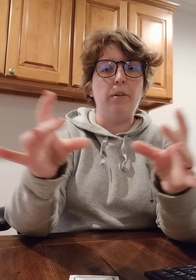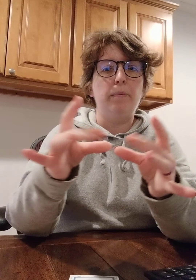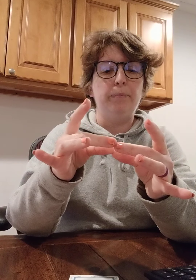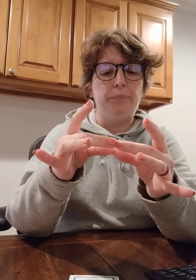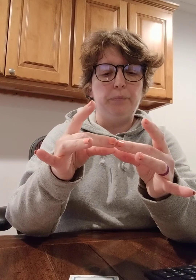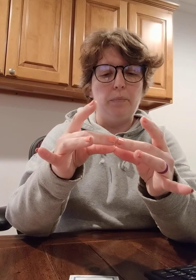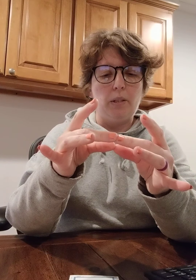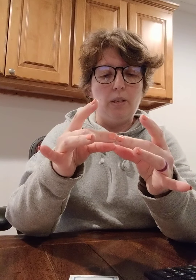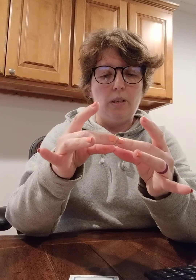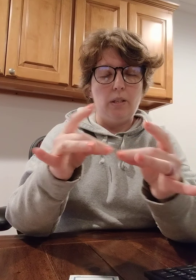other.